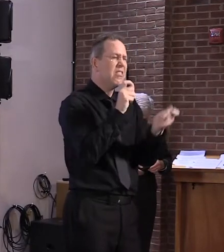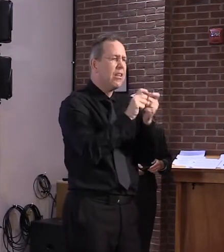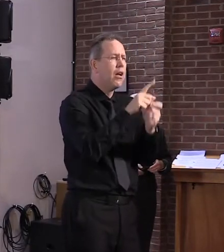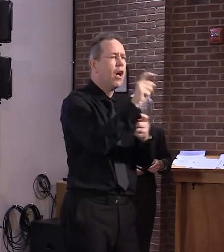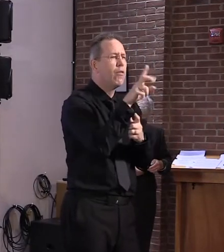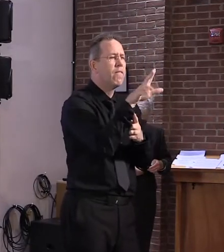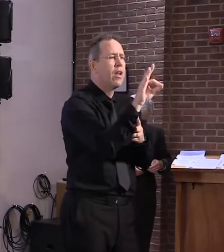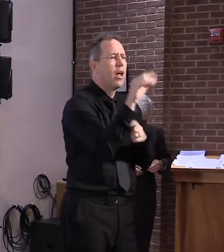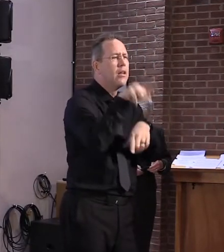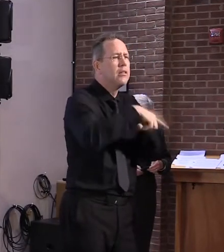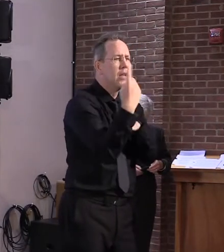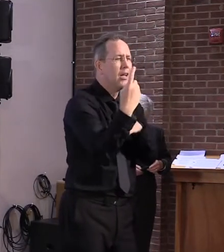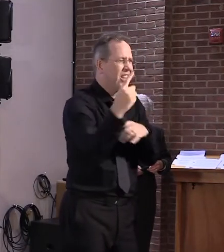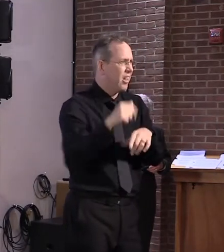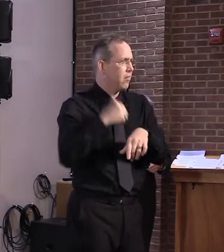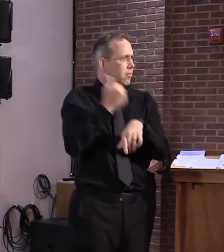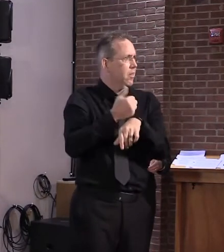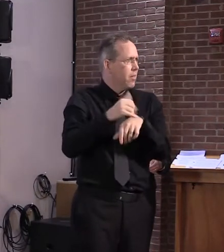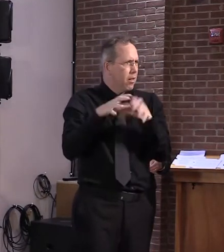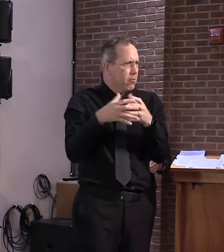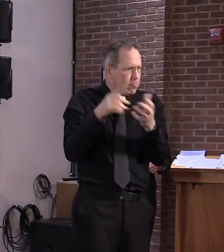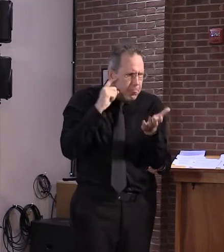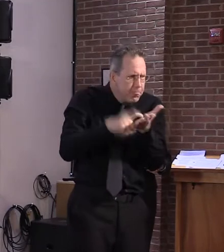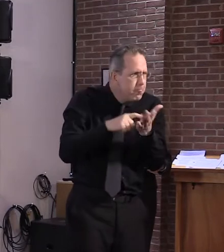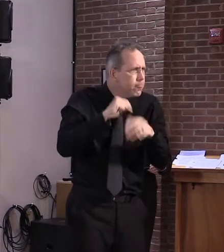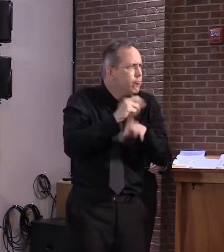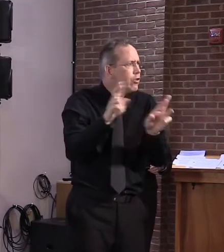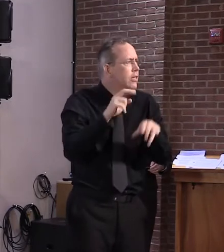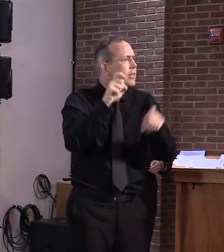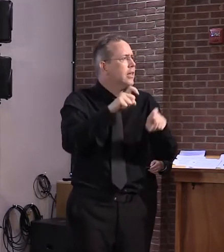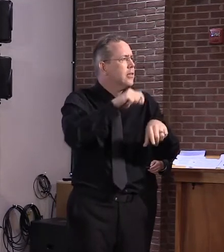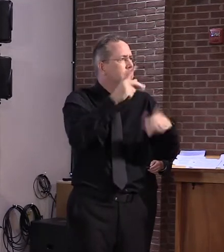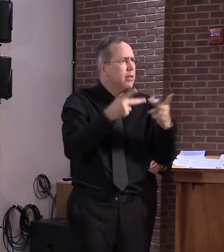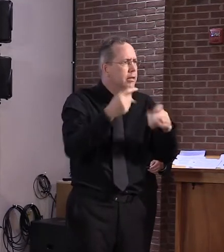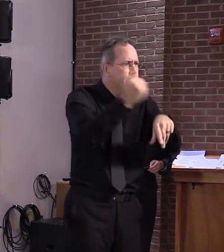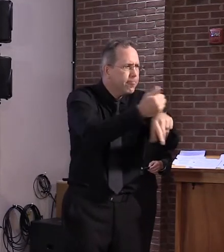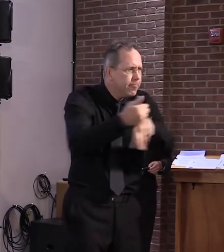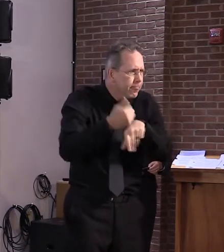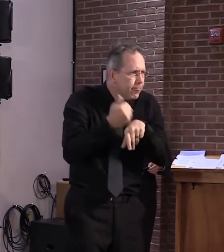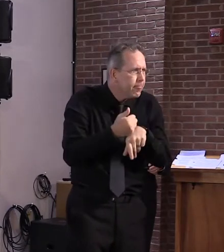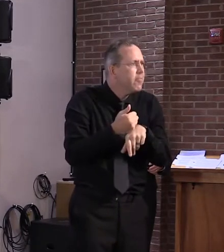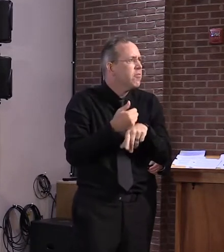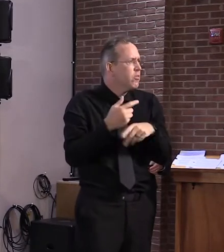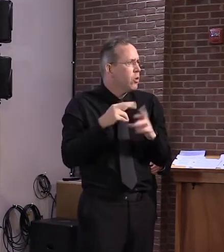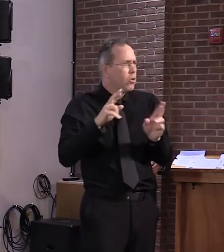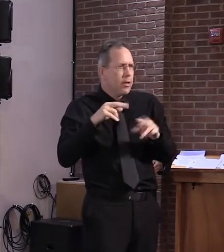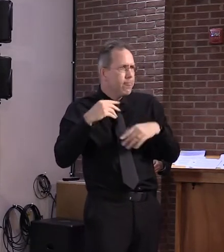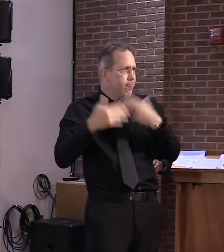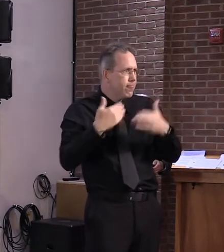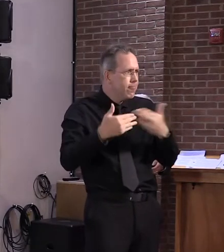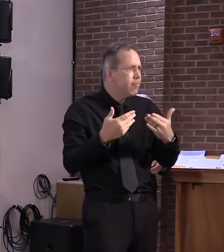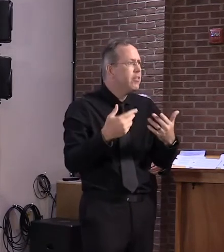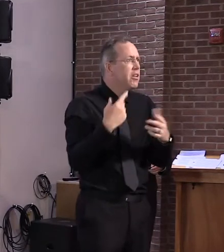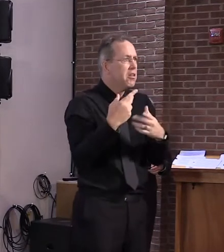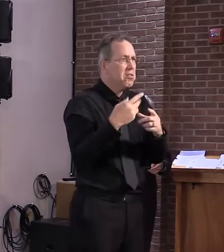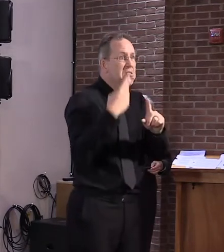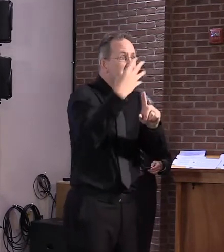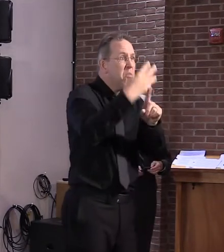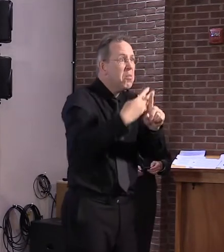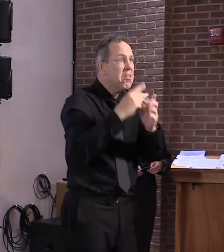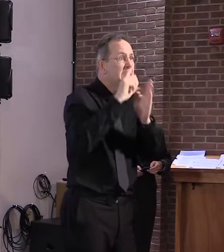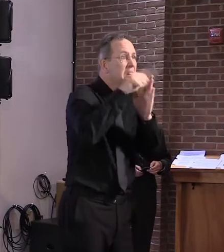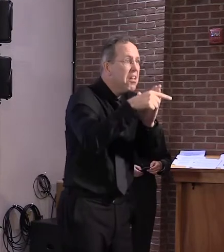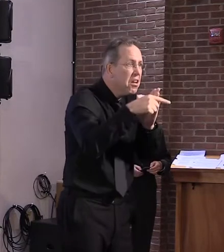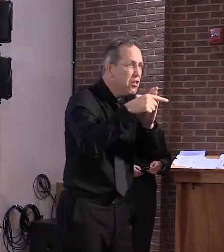159 days to be exact, since the Health Operations Center opened to track this new virus. And we're now